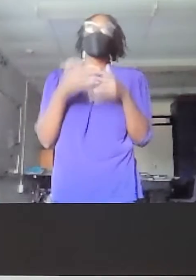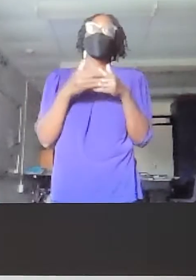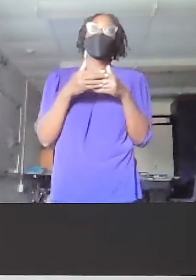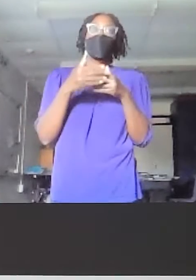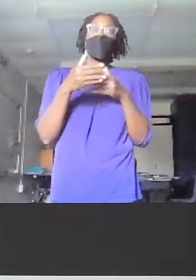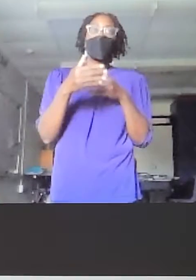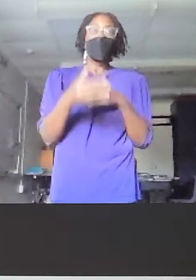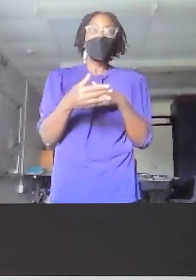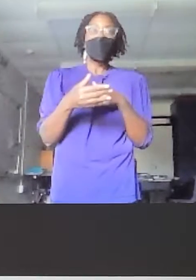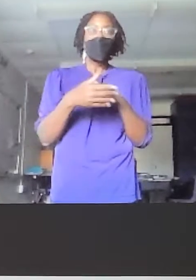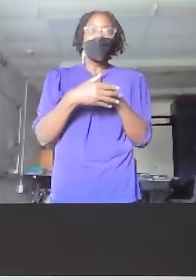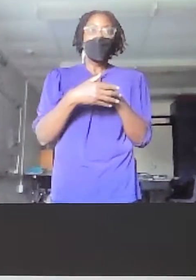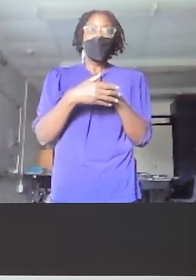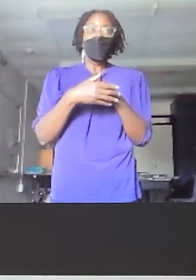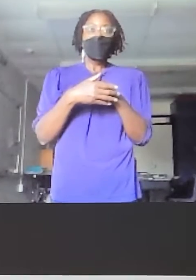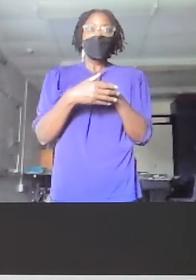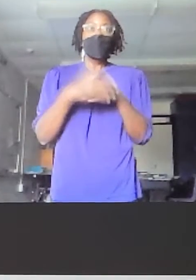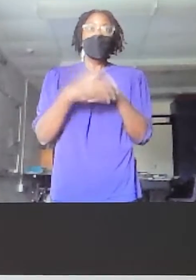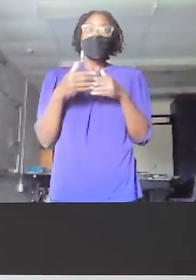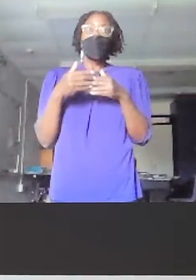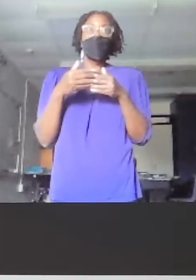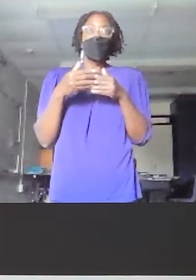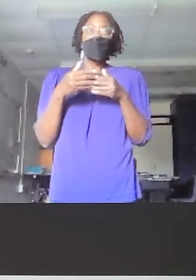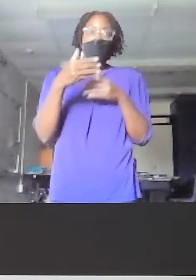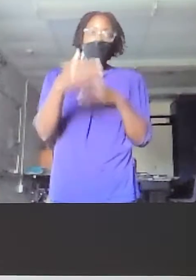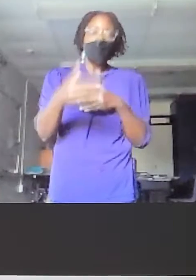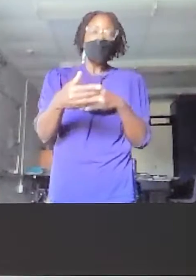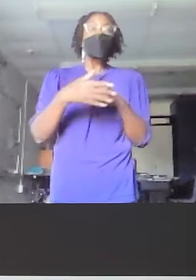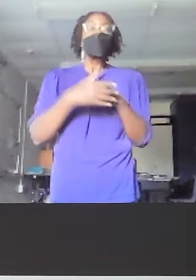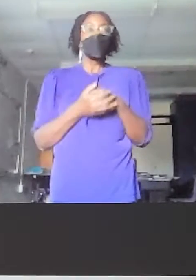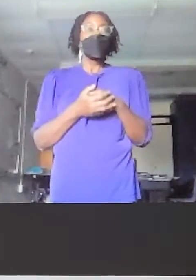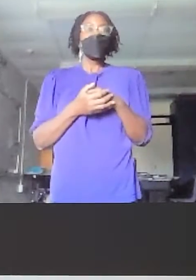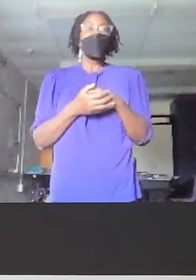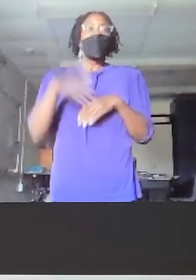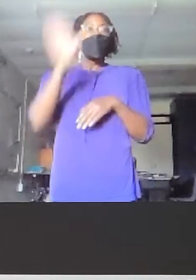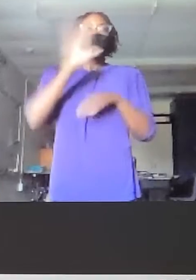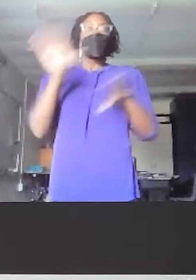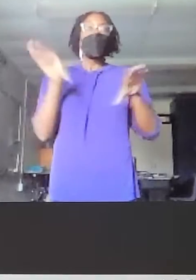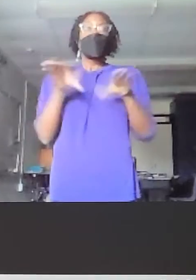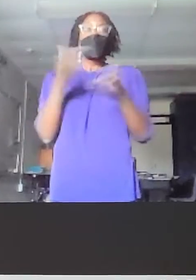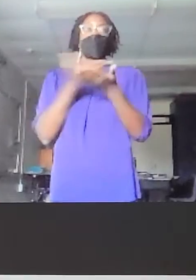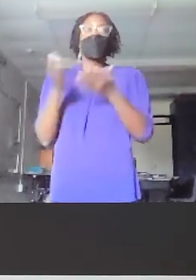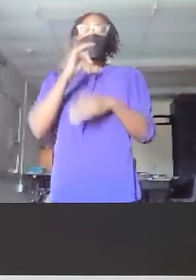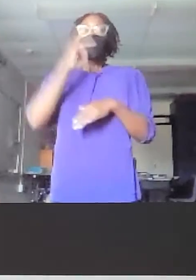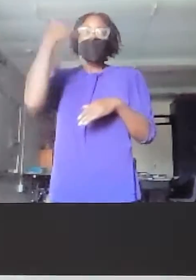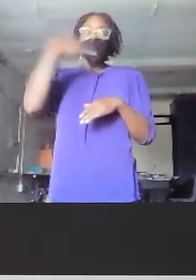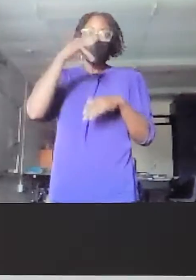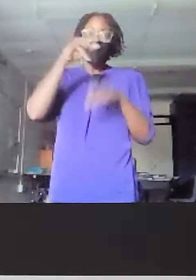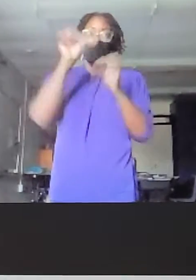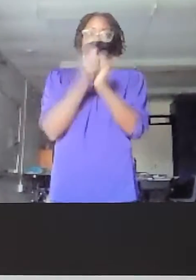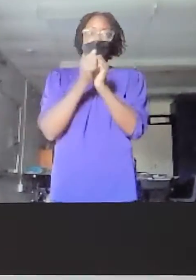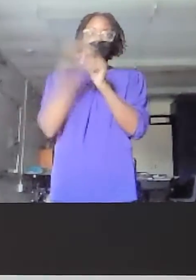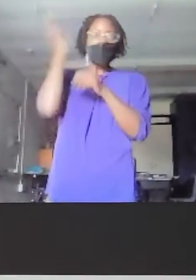I promised myself over and over and up and down that I would never do silly things with my implants again.